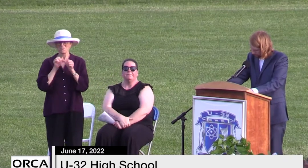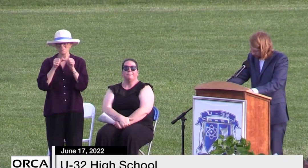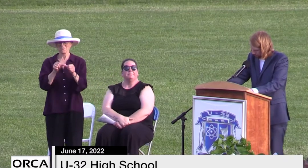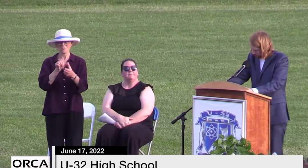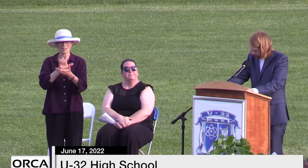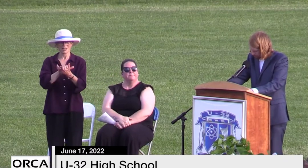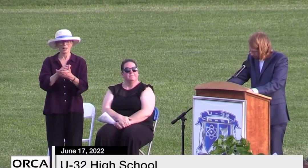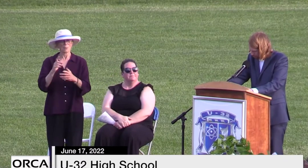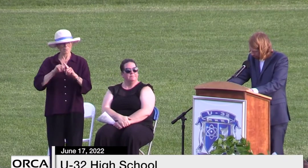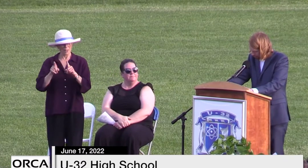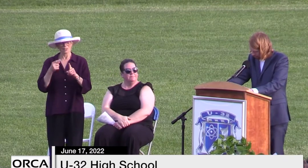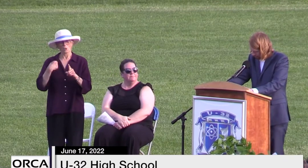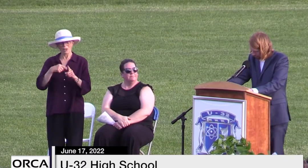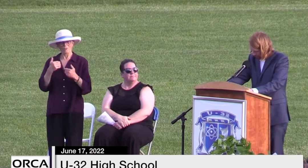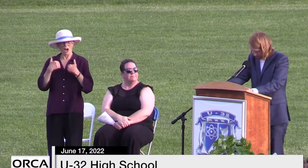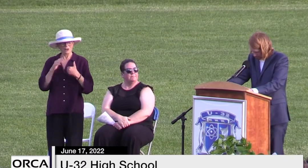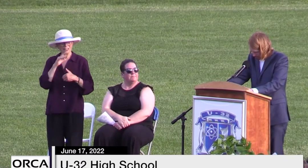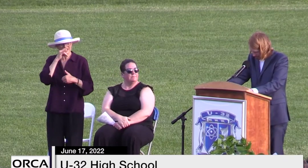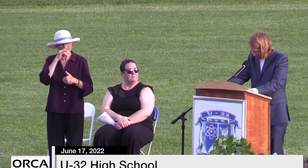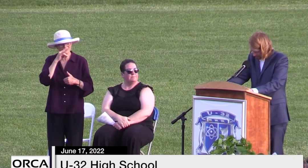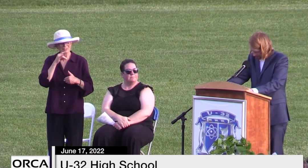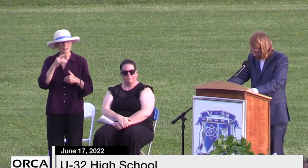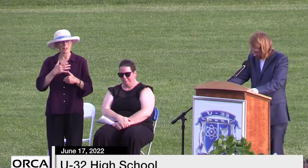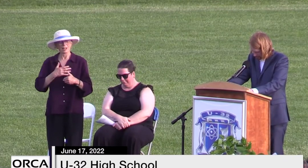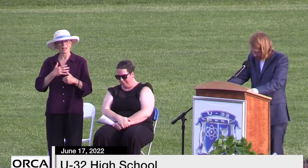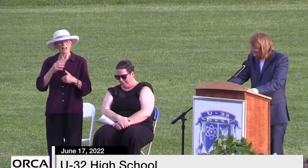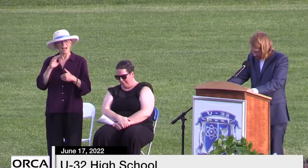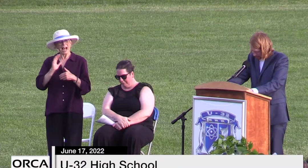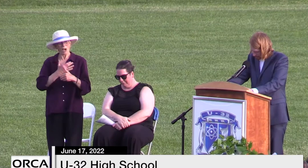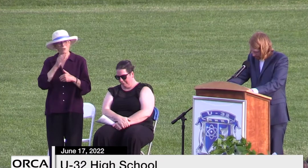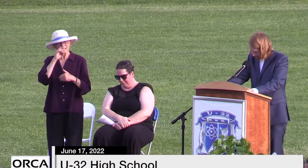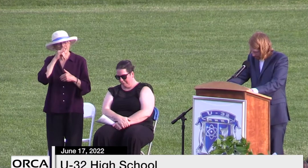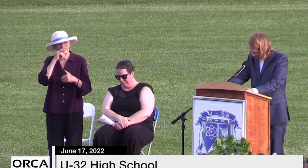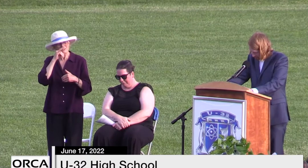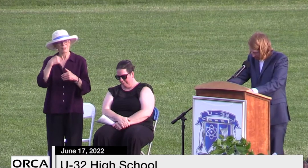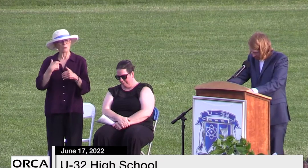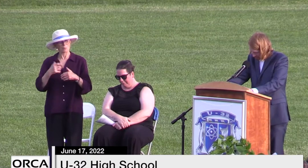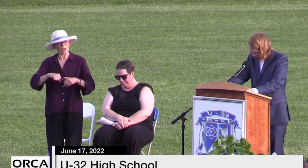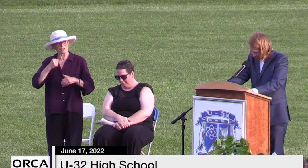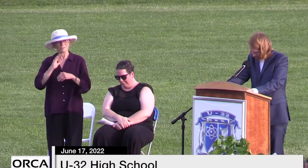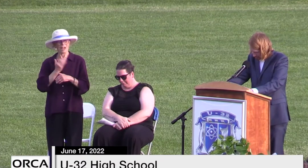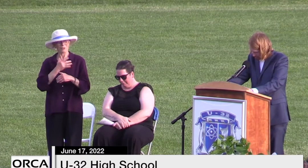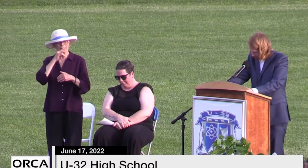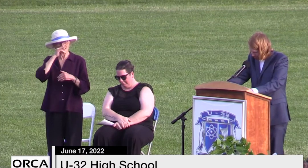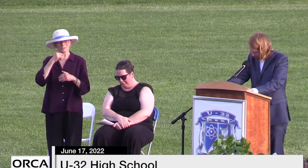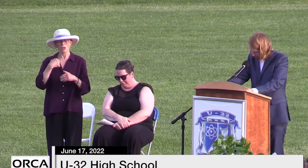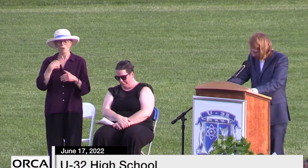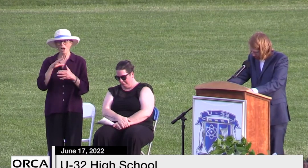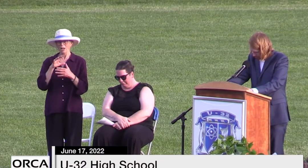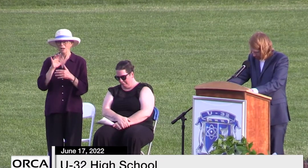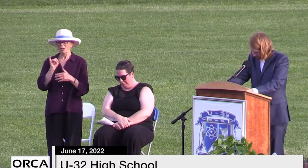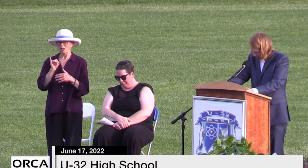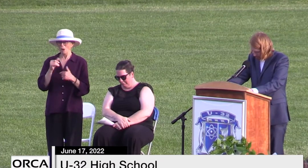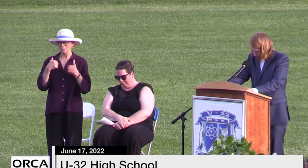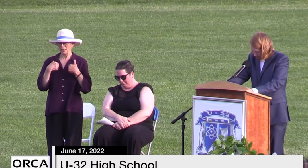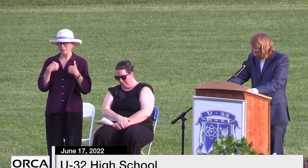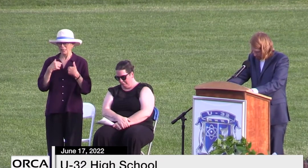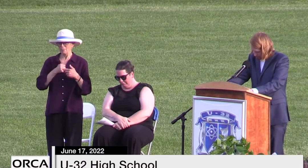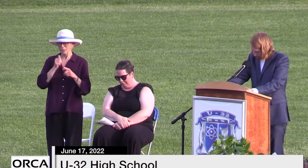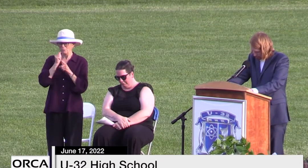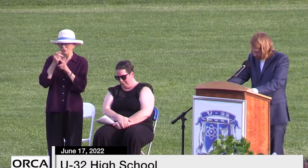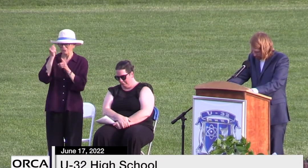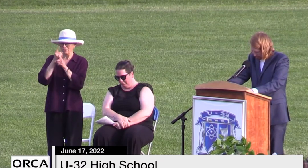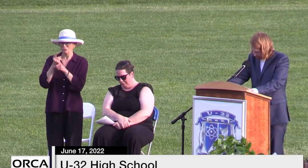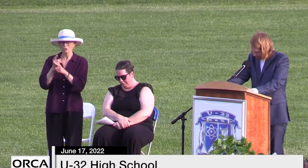kids. Our kids echoed in my head. Then I made a connection that I, as well as all my siblings, have